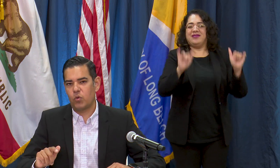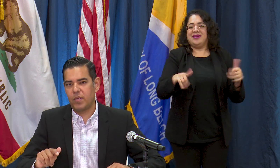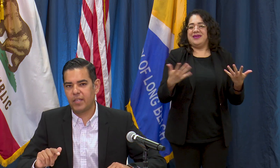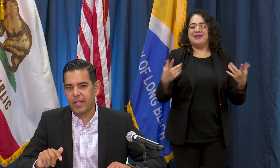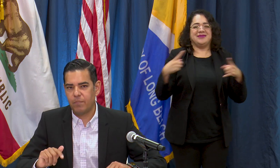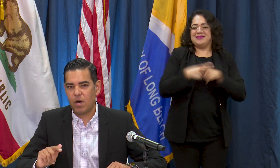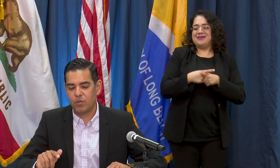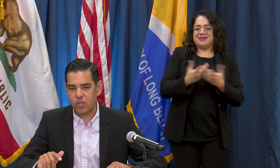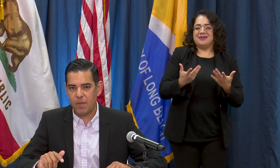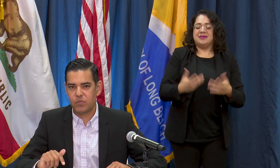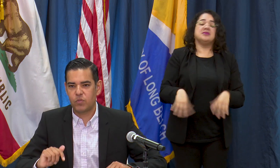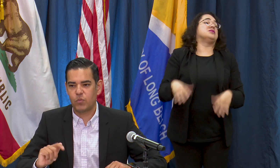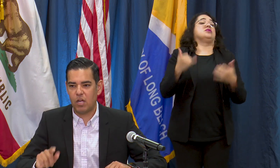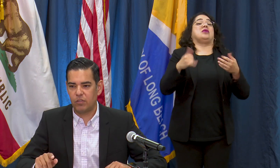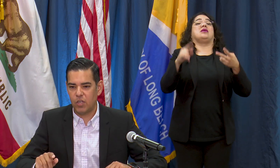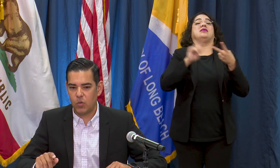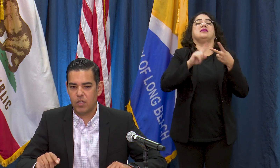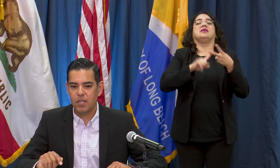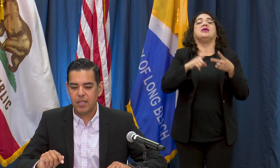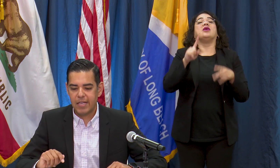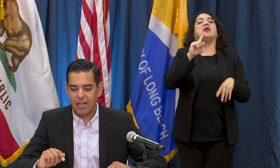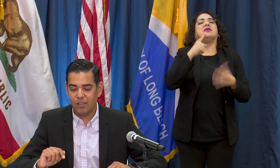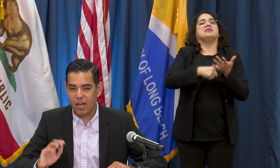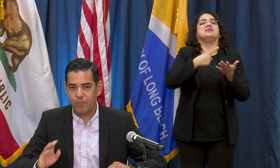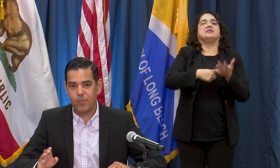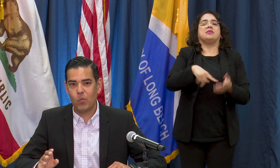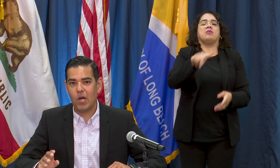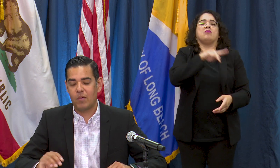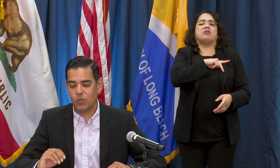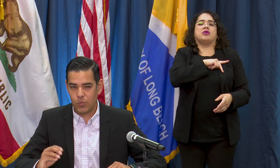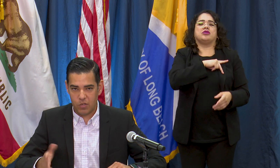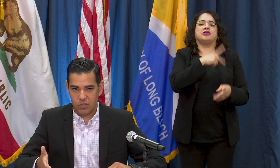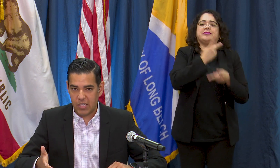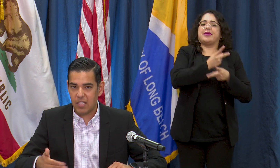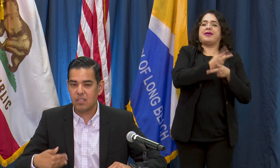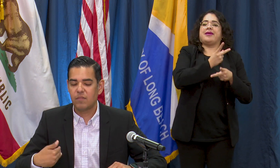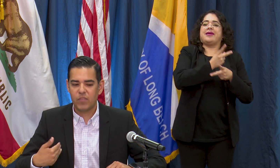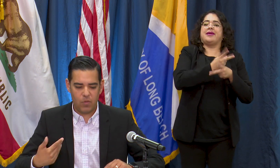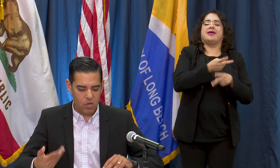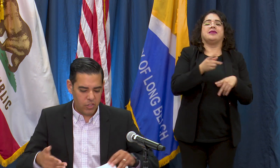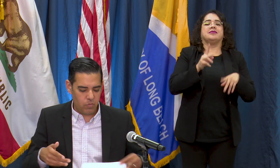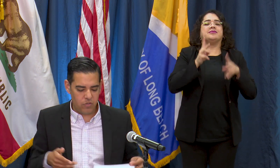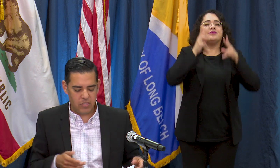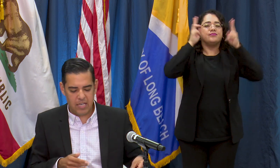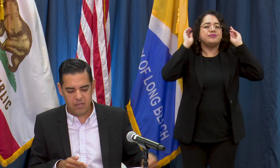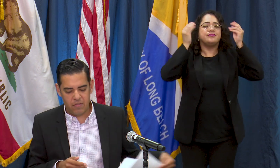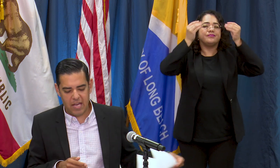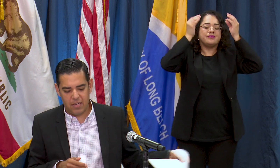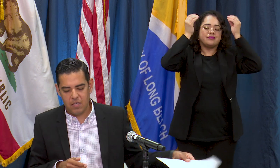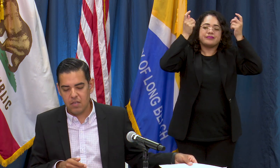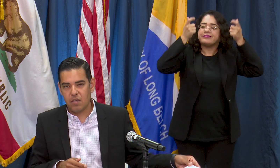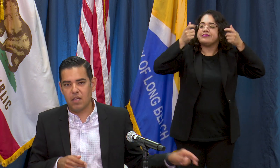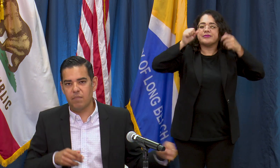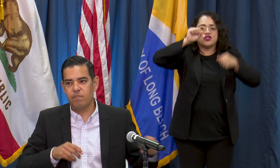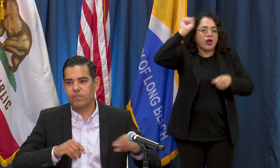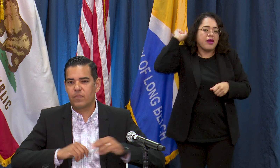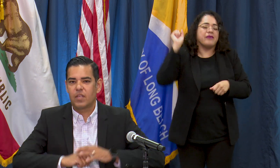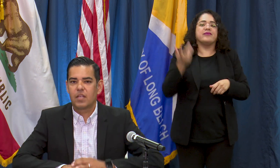personal grooming and barbershops, which we all know a lot of people want, which we understand. And we also understand that